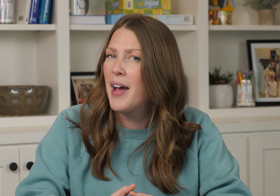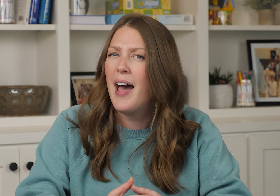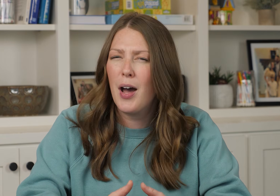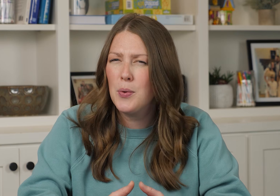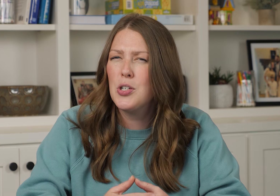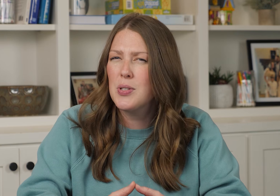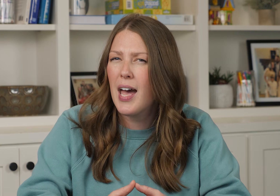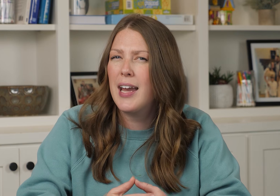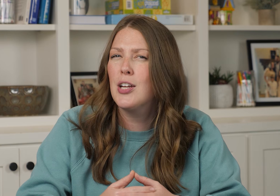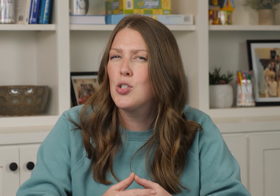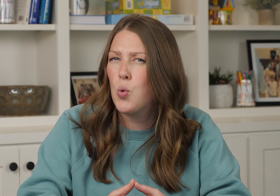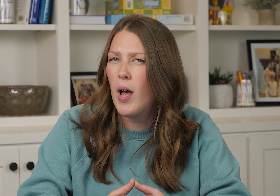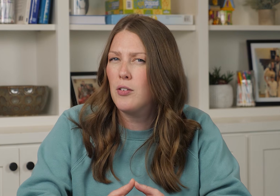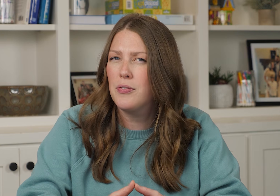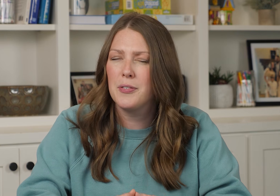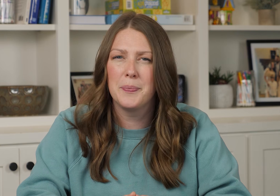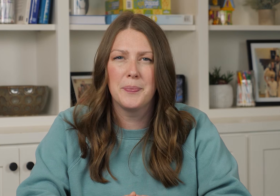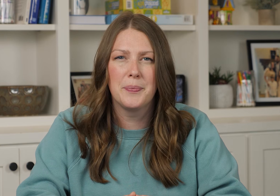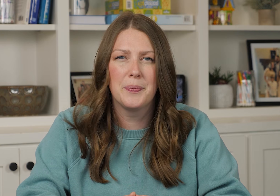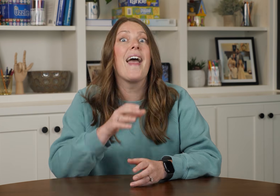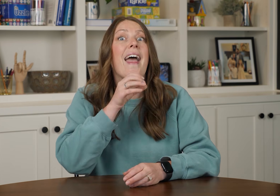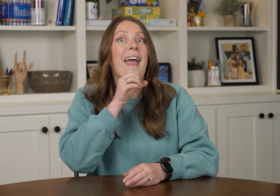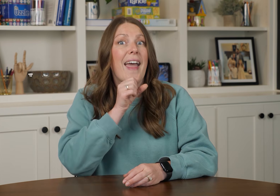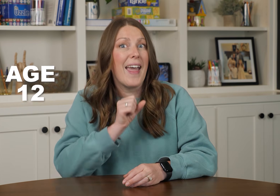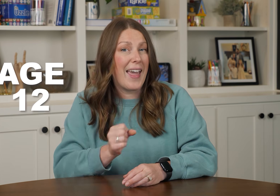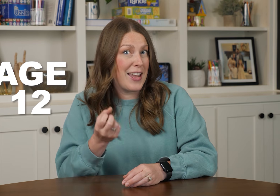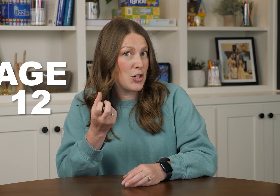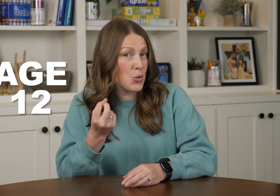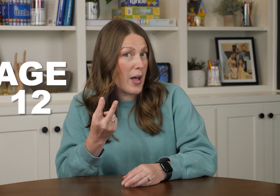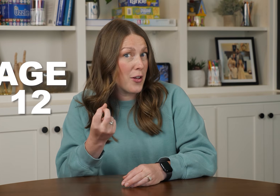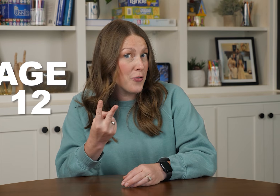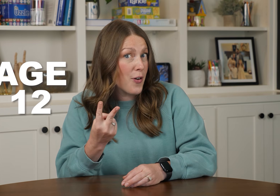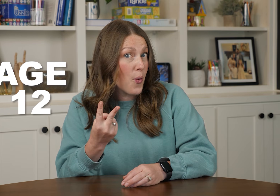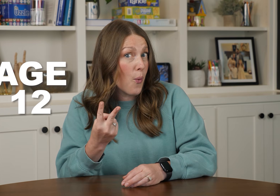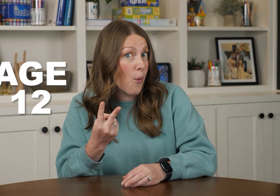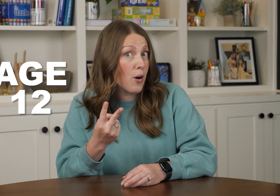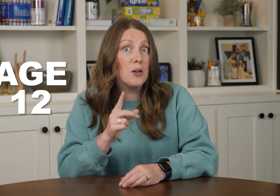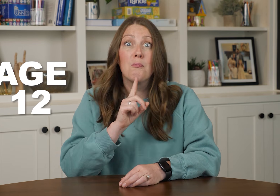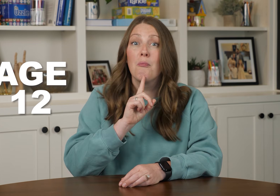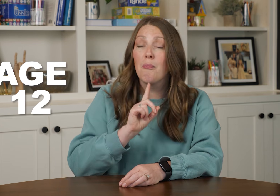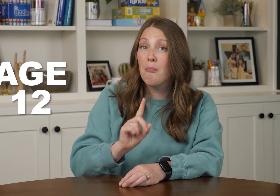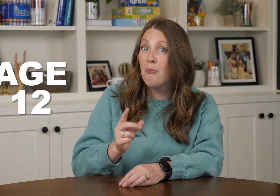How would you sign 12? Age 12 or